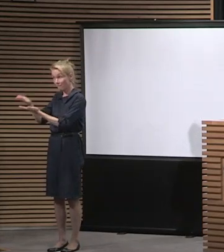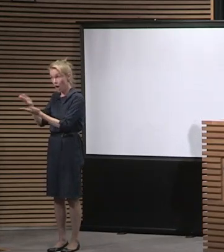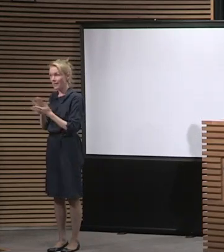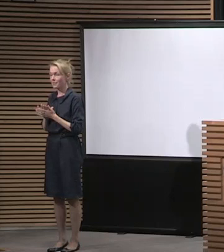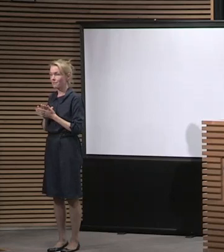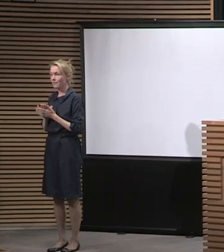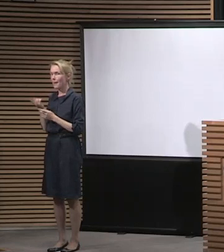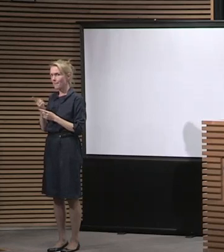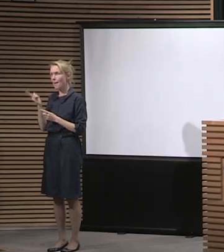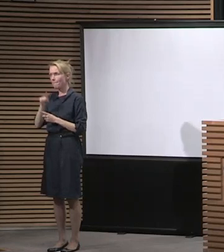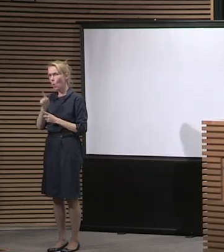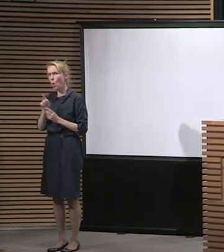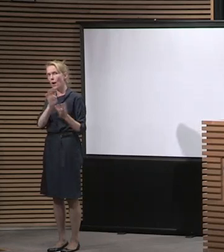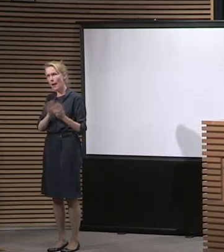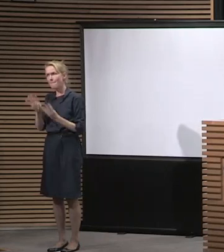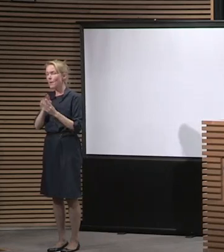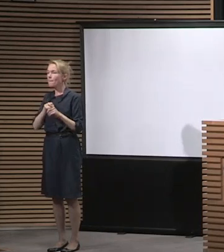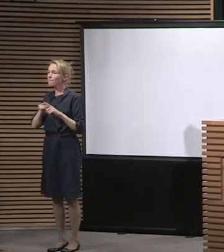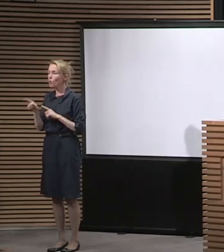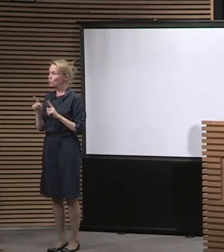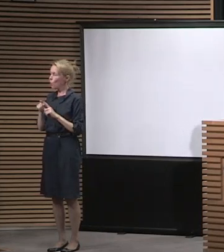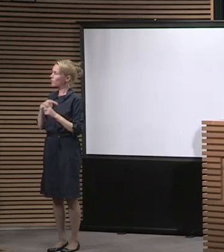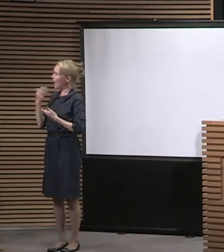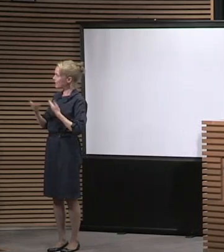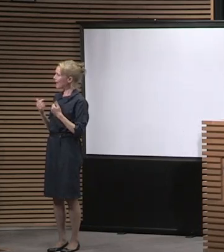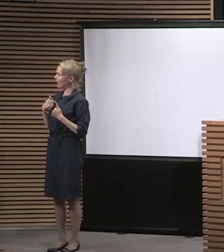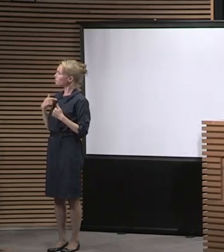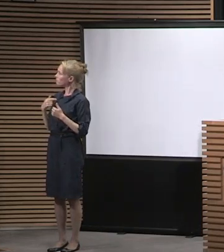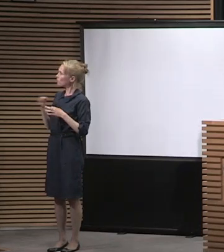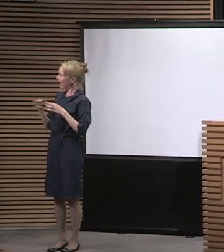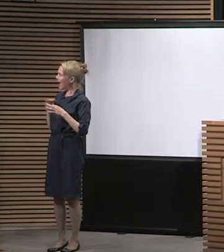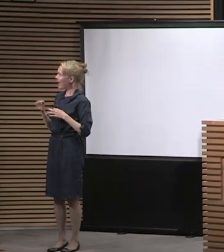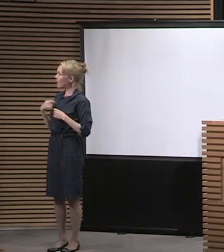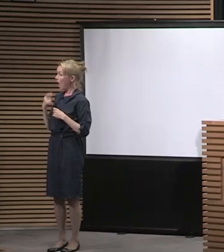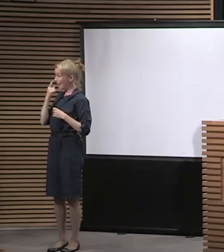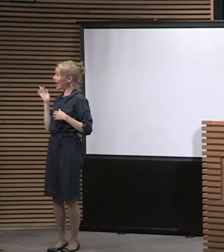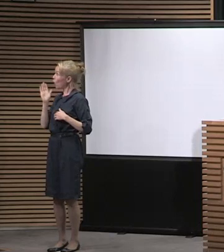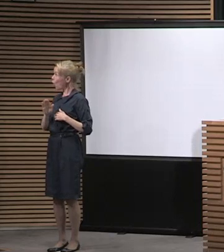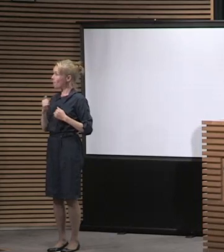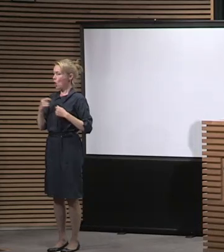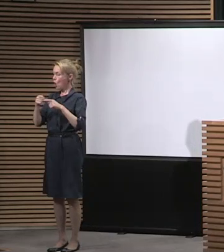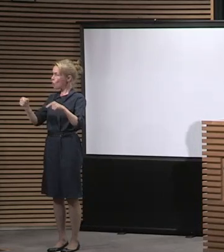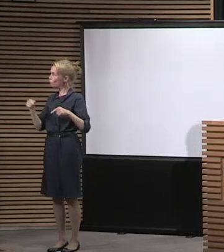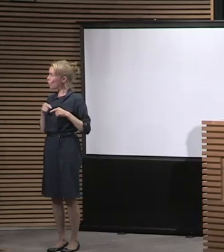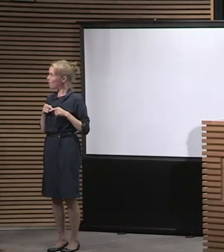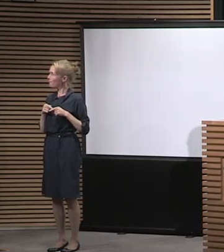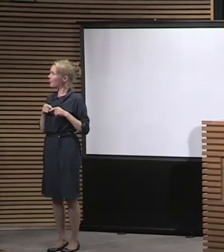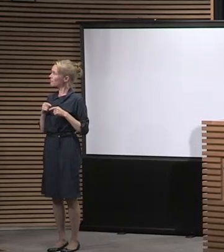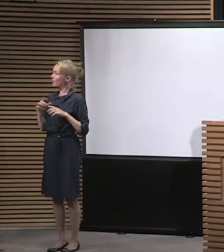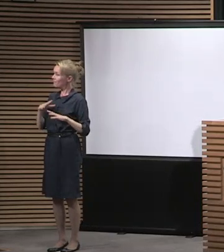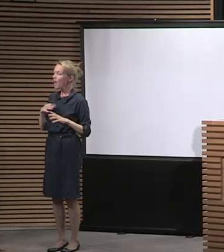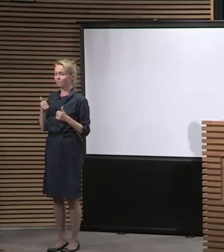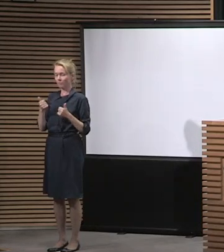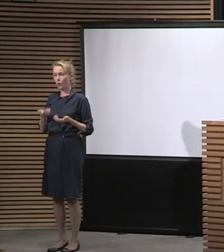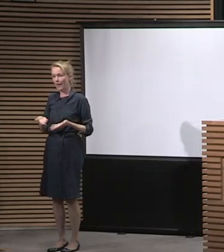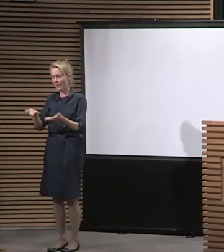are arriving with a good isolation plan in place, so fewer need to be accommodated unless they have symptoms. I'm also